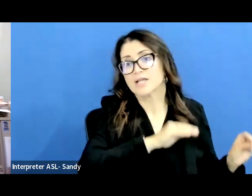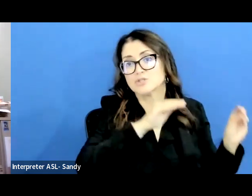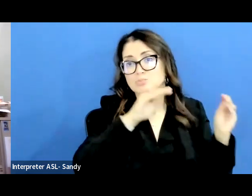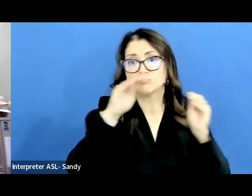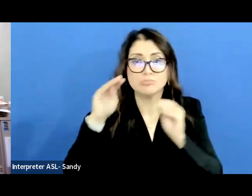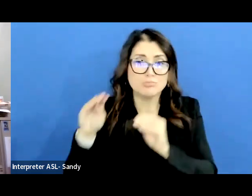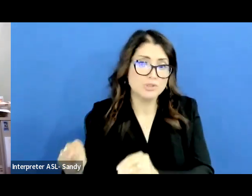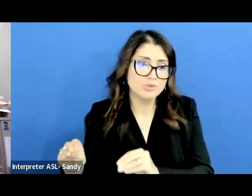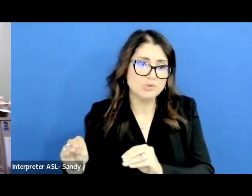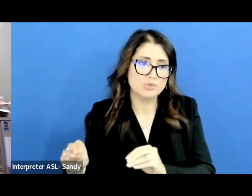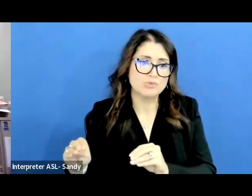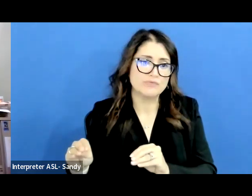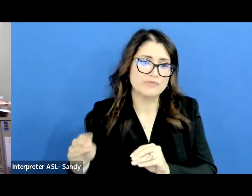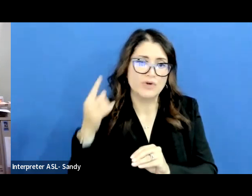pursuing